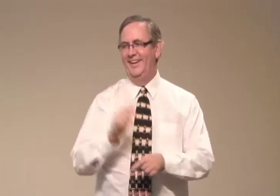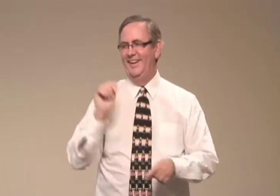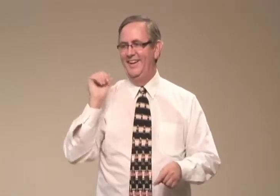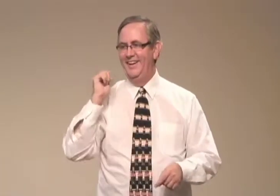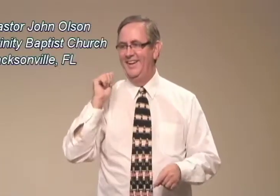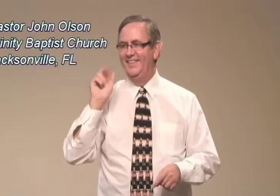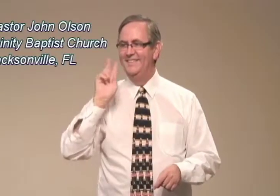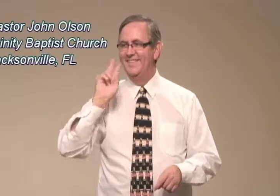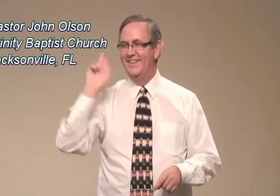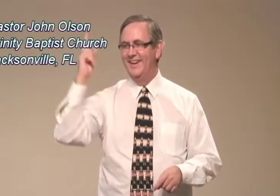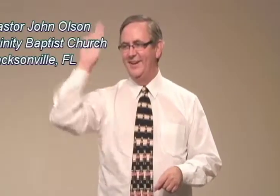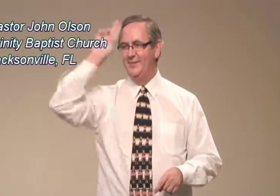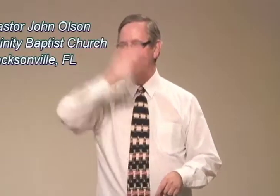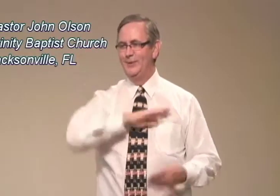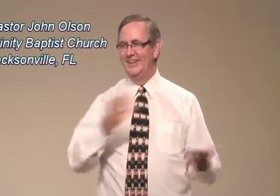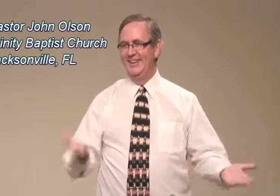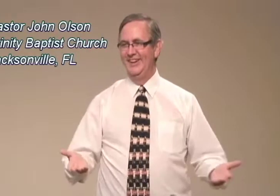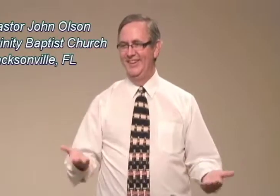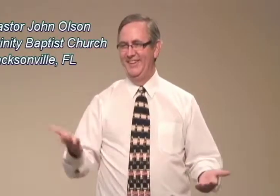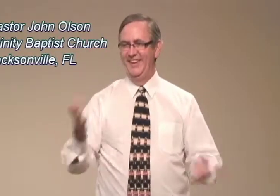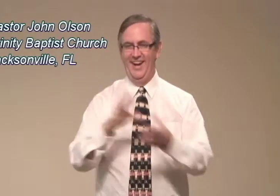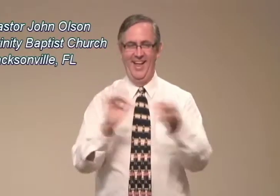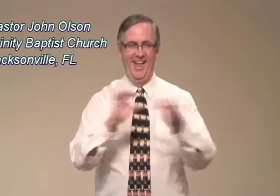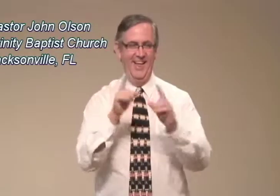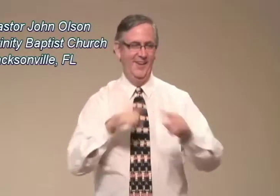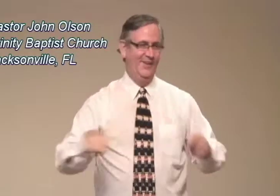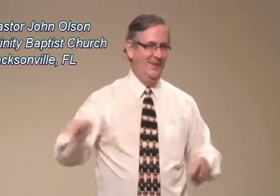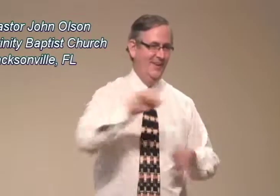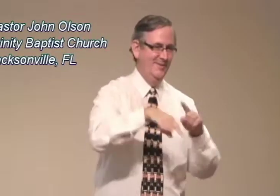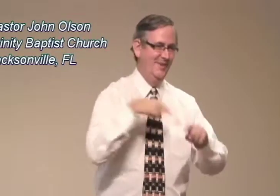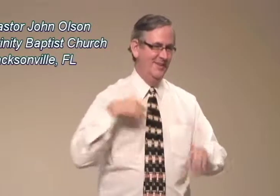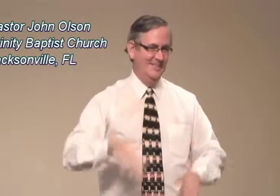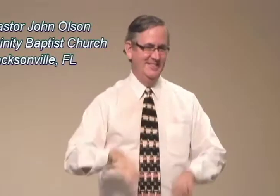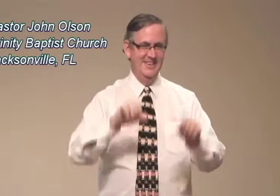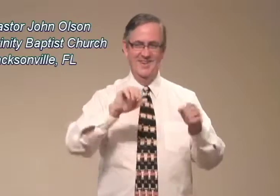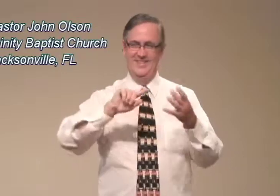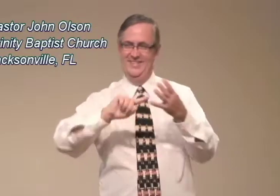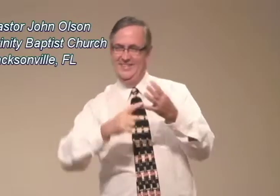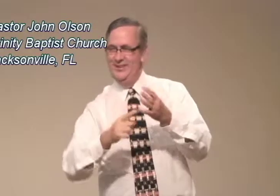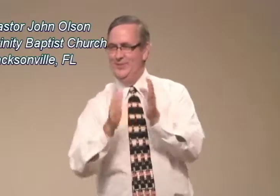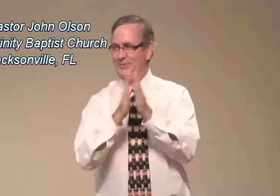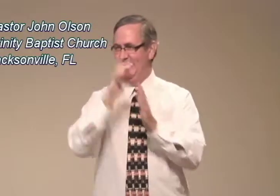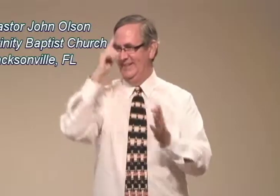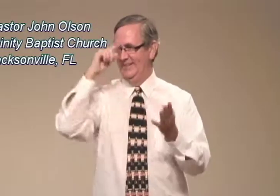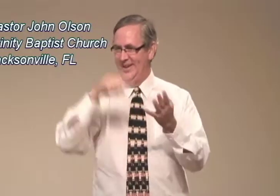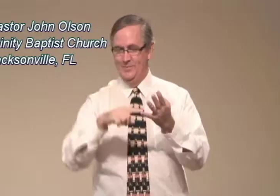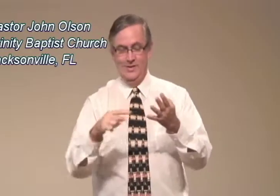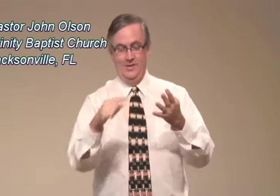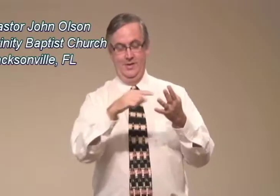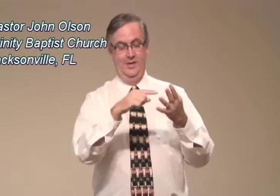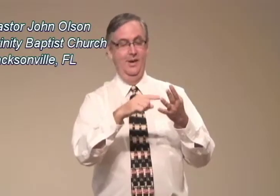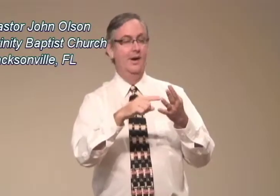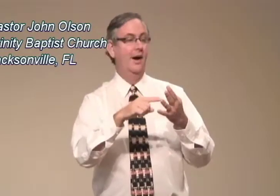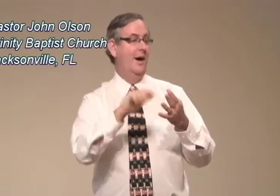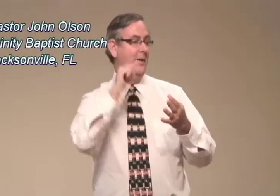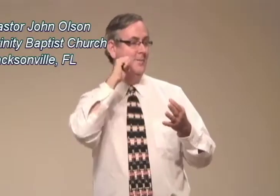and we're the ones that adopted the little girl and now we're adopting a little boy. Yes, we are. Yes, we are. We're in the process of adopting a poor